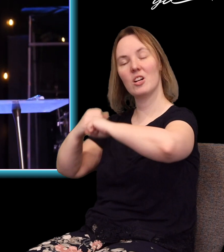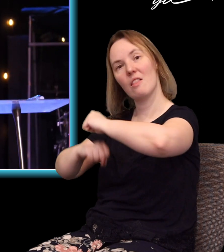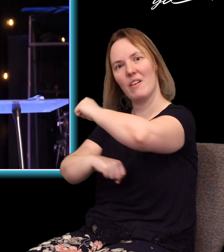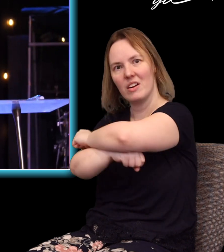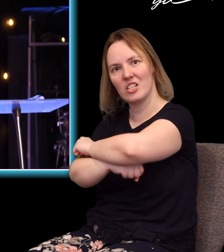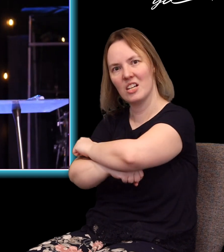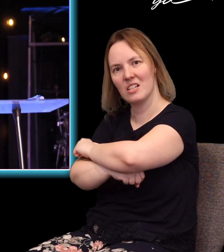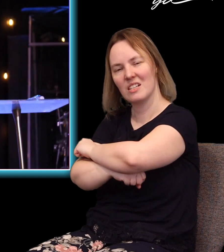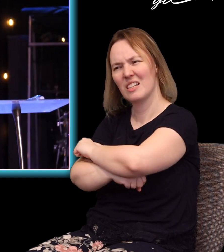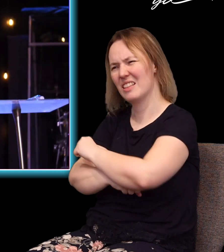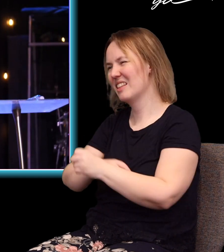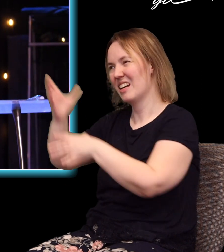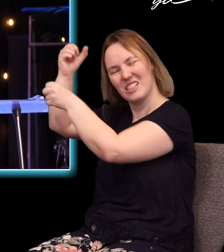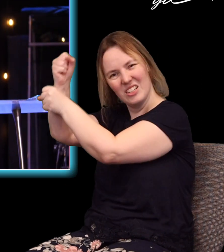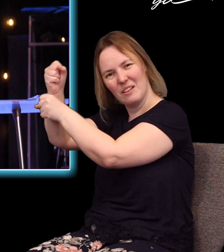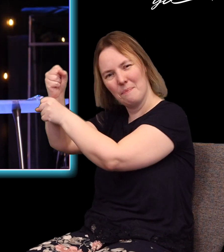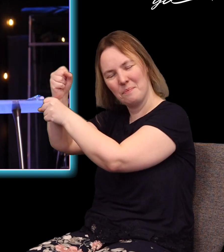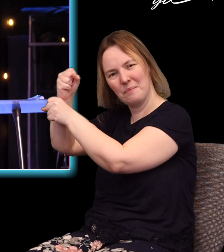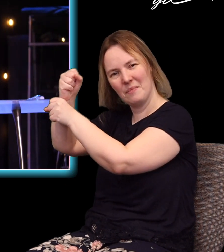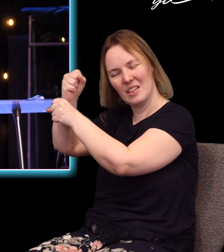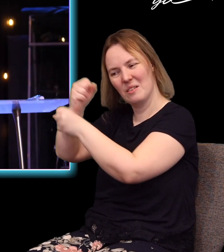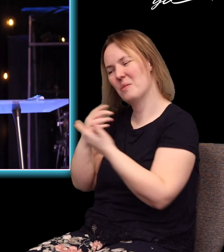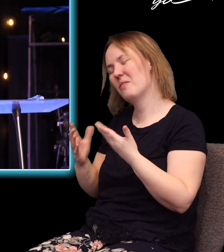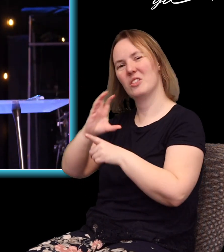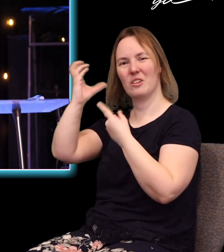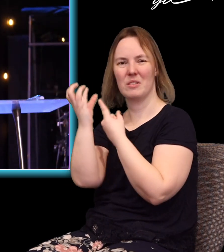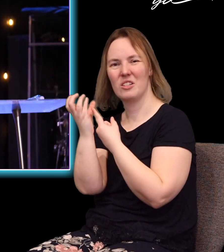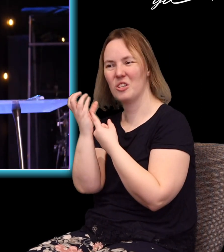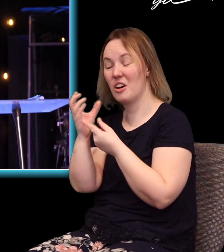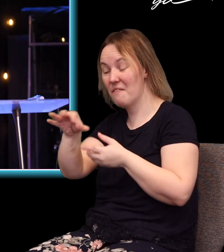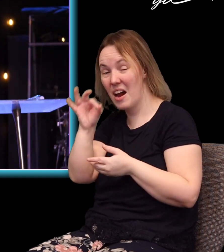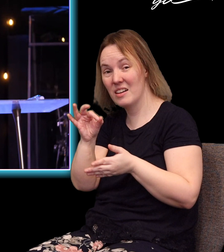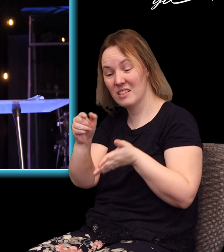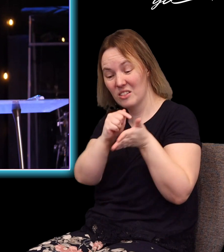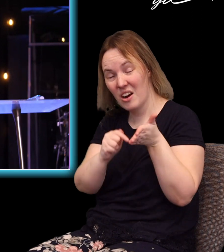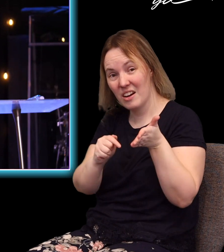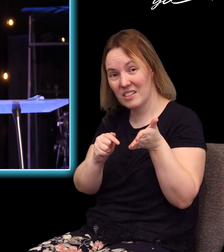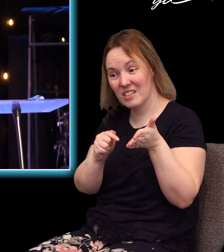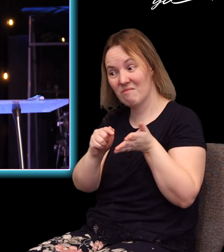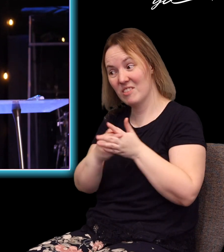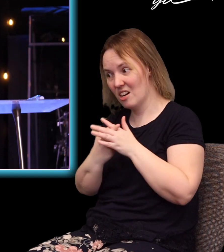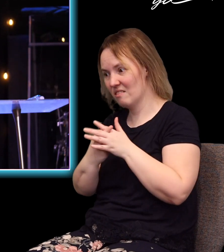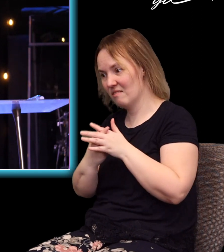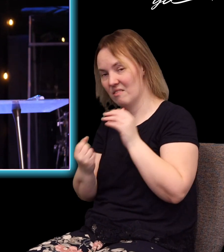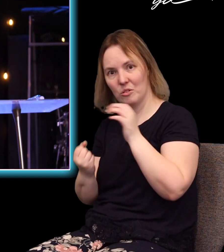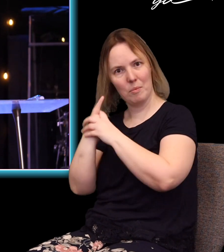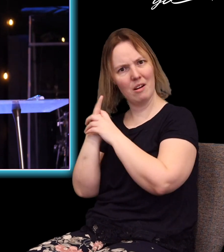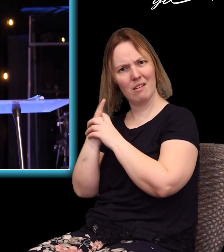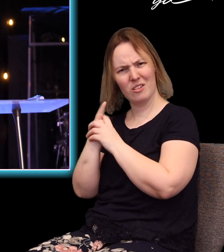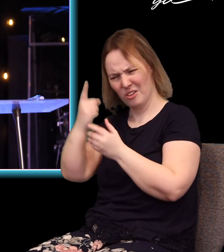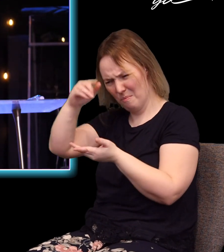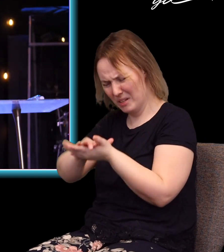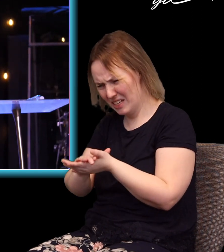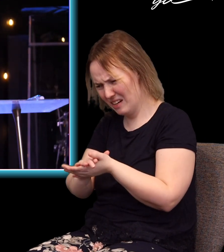is, whether it's in your relationships, circumstances you go through, whatever, you're going to find these cracks beginning to appear. You're going to believe things you